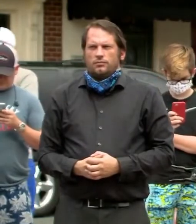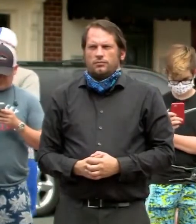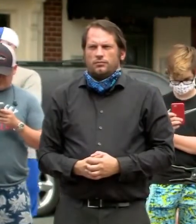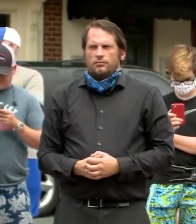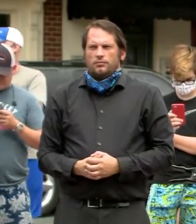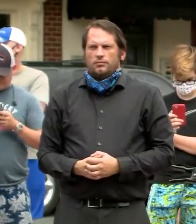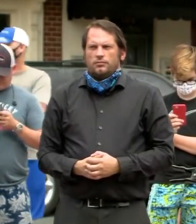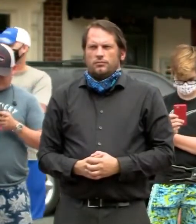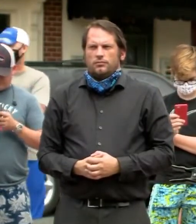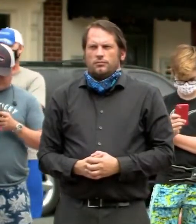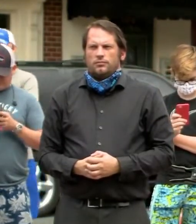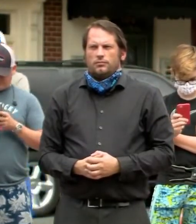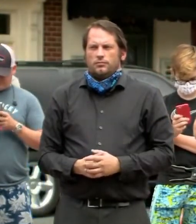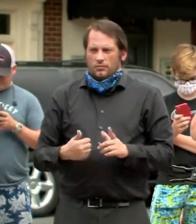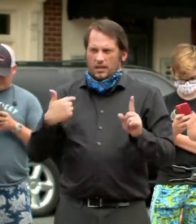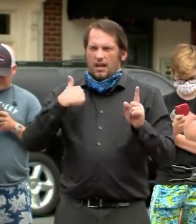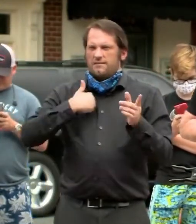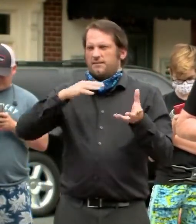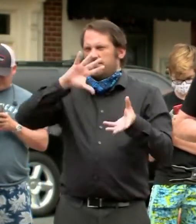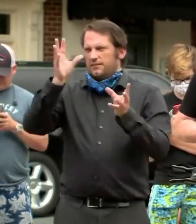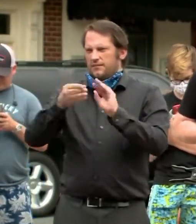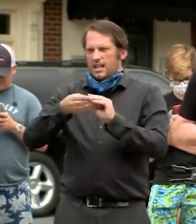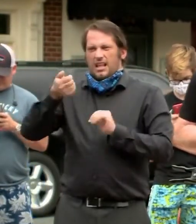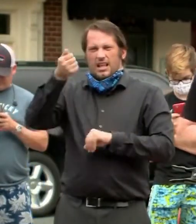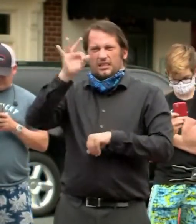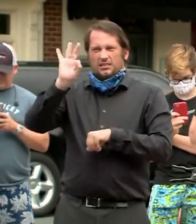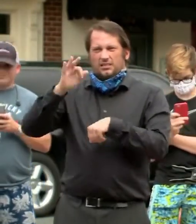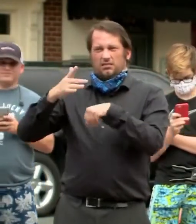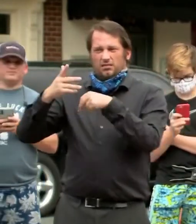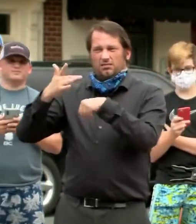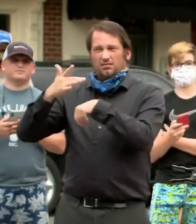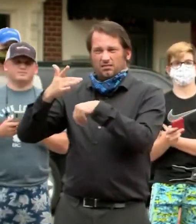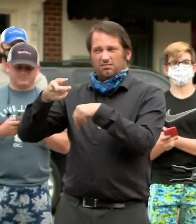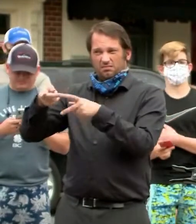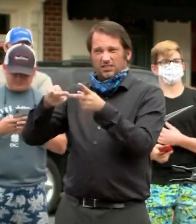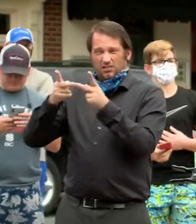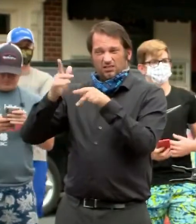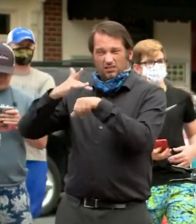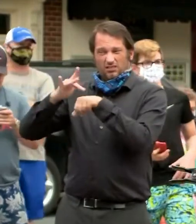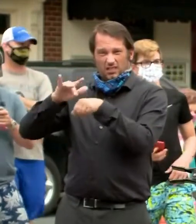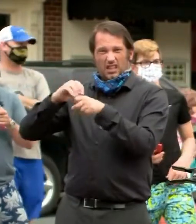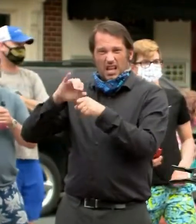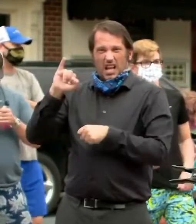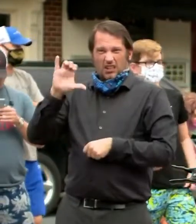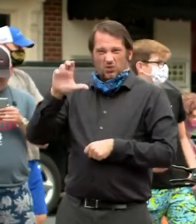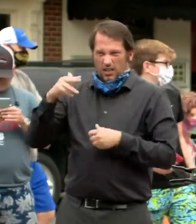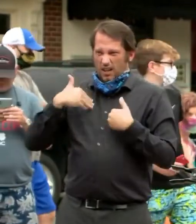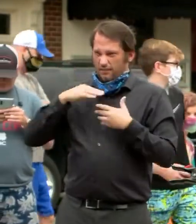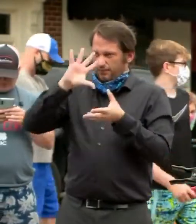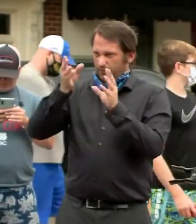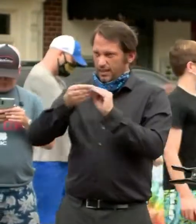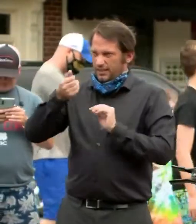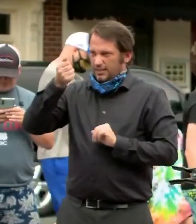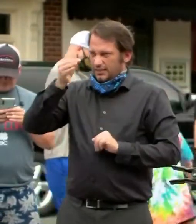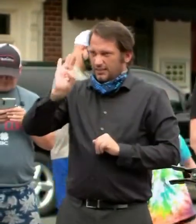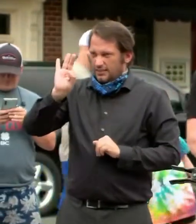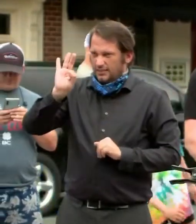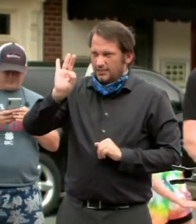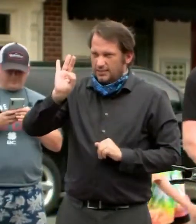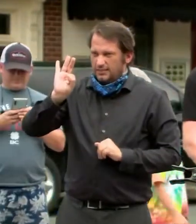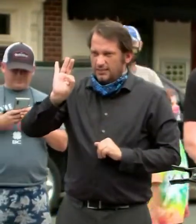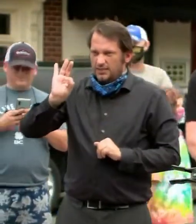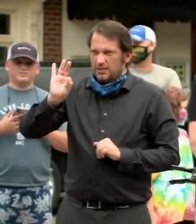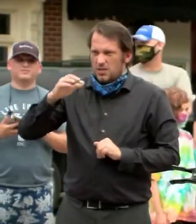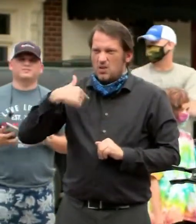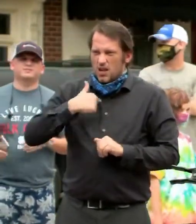We have 19, they had 19 spaces available in the ICU unit. So we're trying to get more spaces